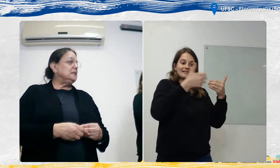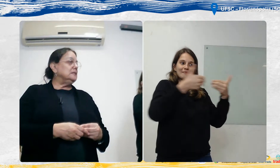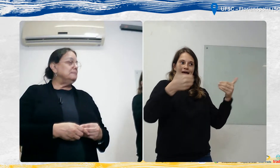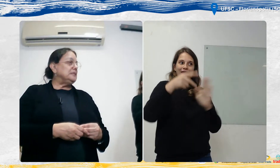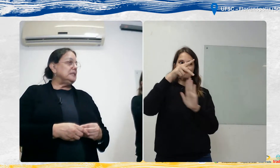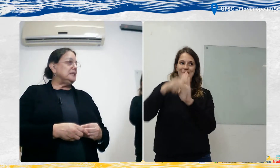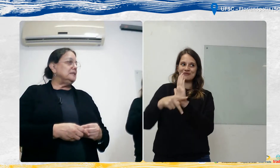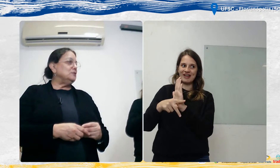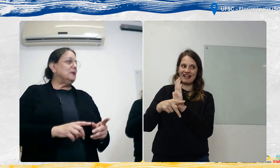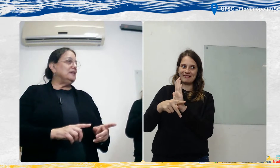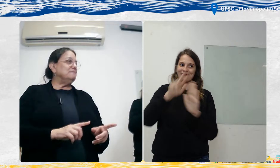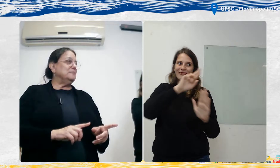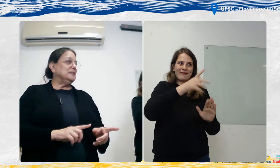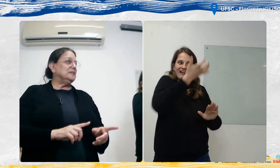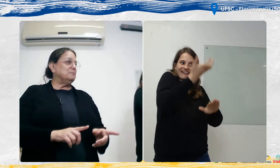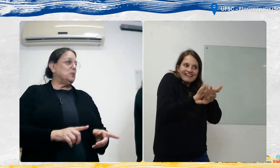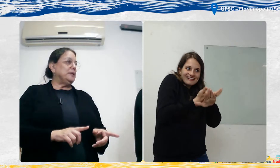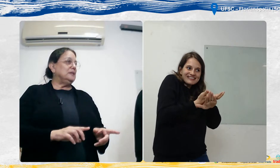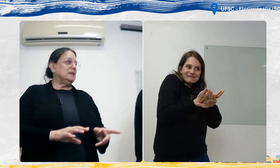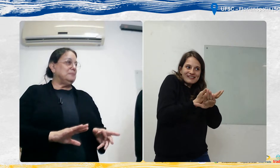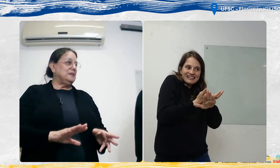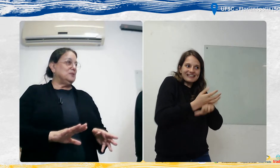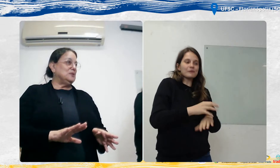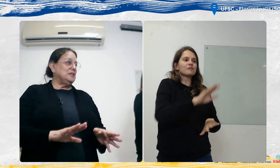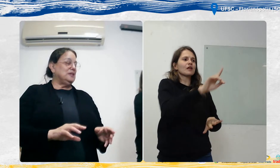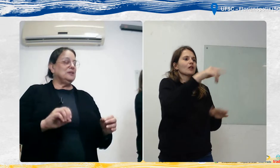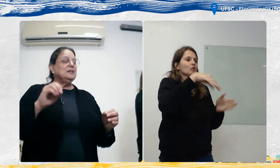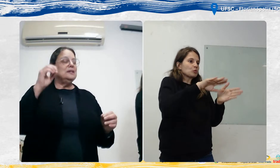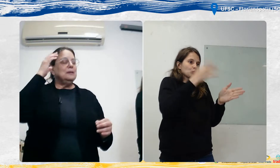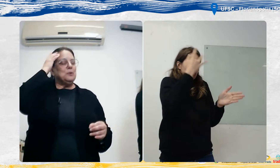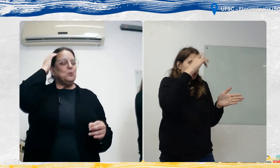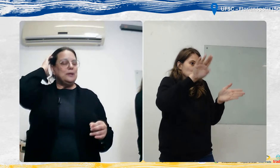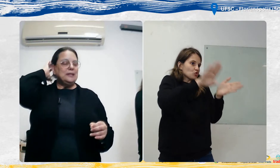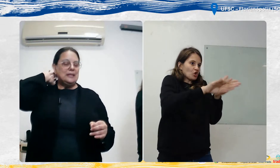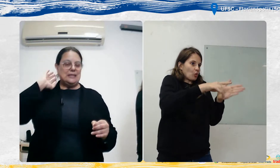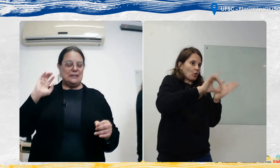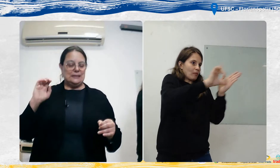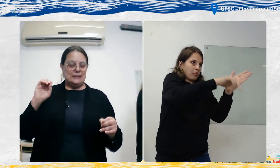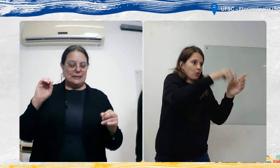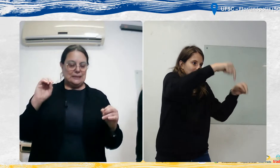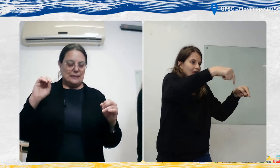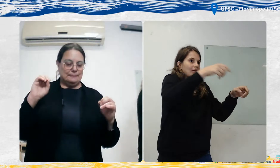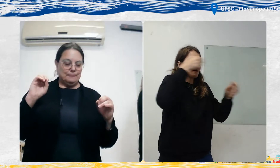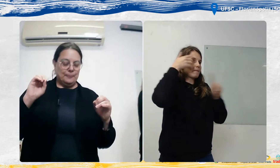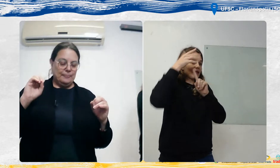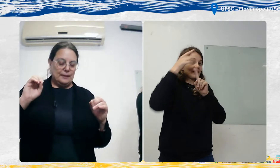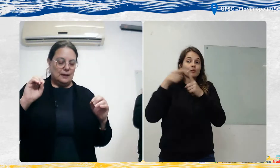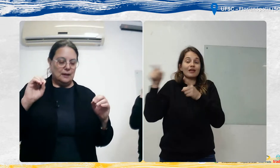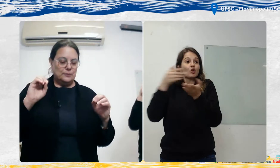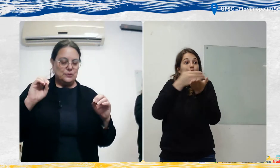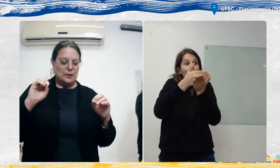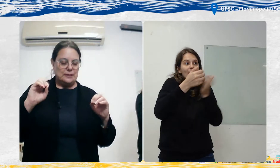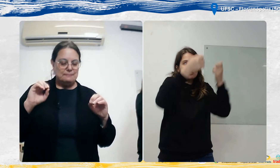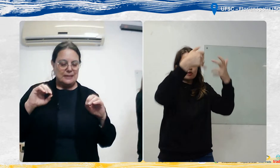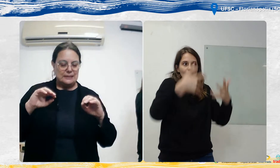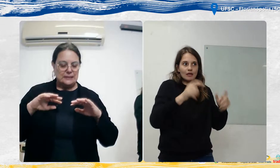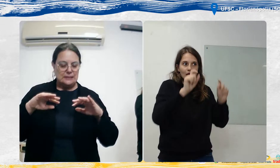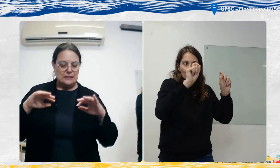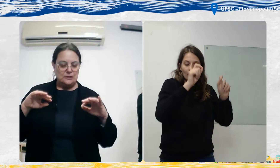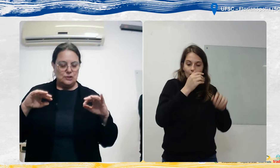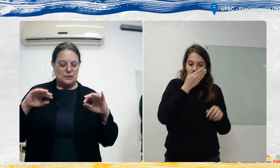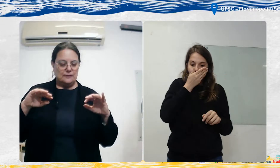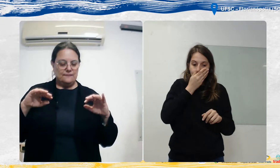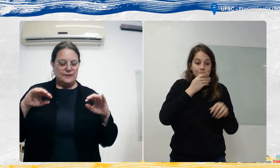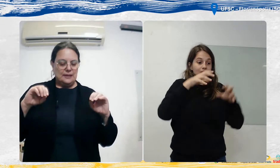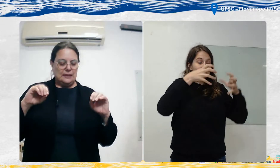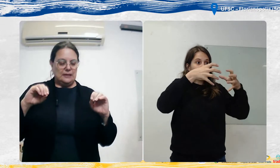in a little bit late, you might have missed a point that I made earlier. But one of the things that I was trying to make a